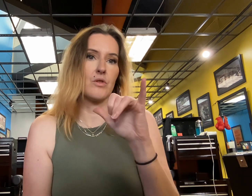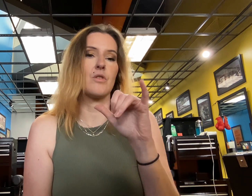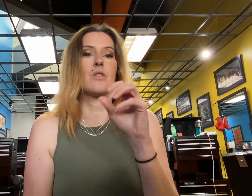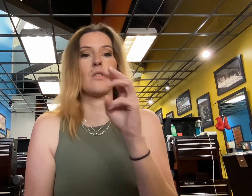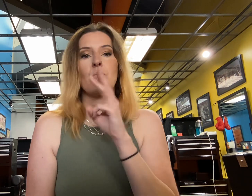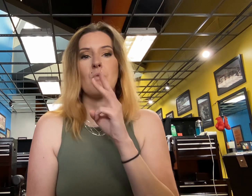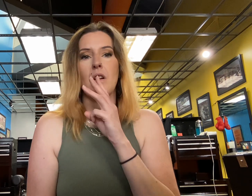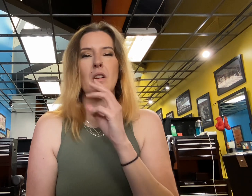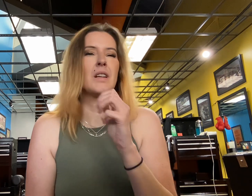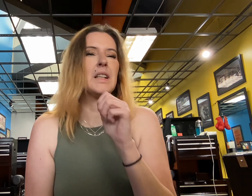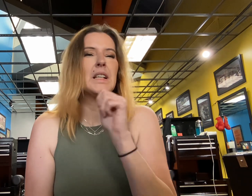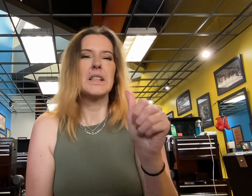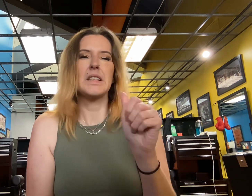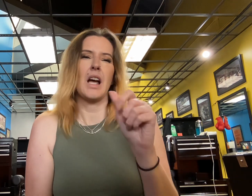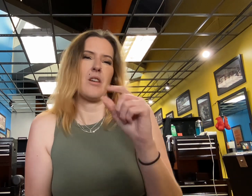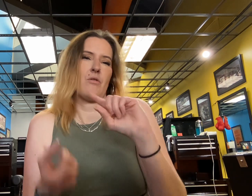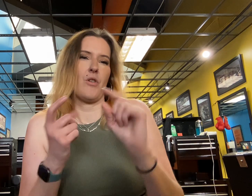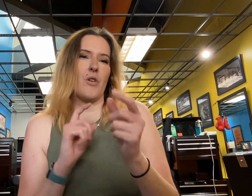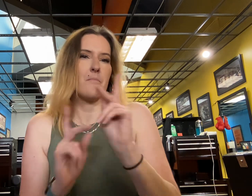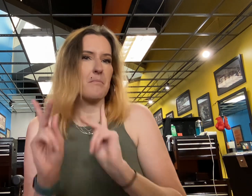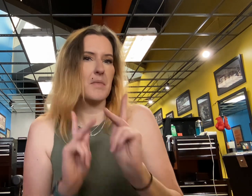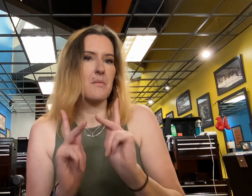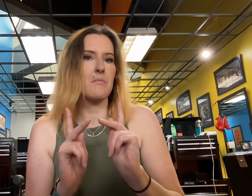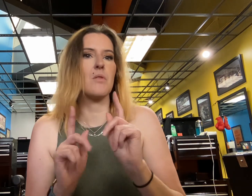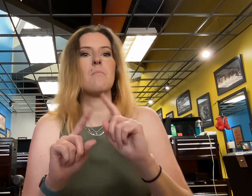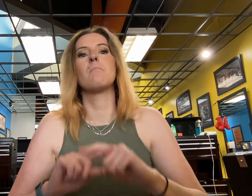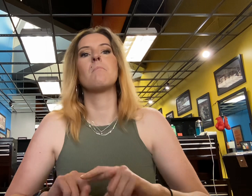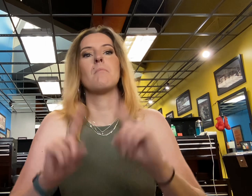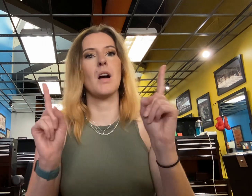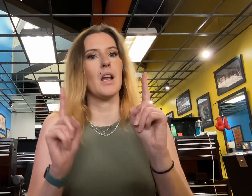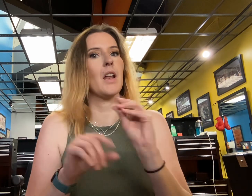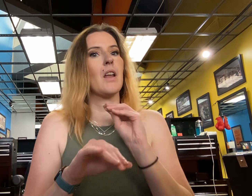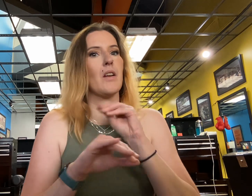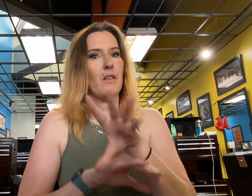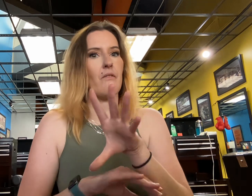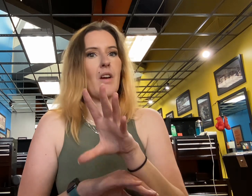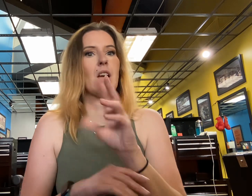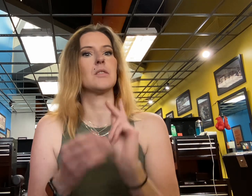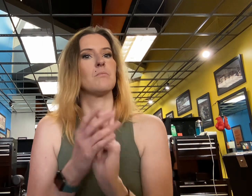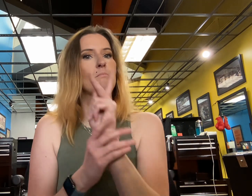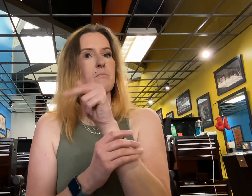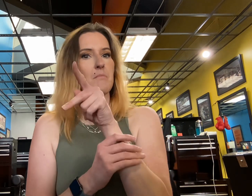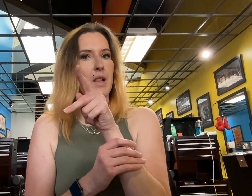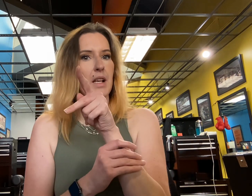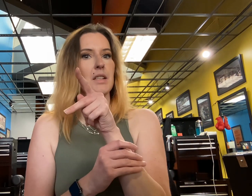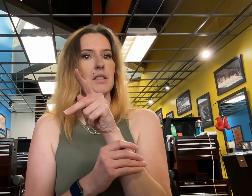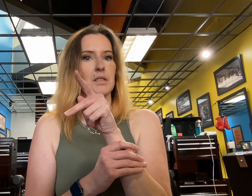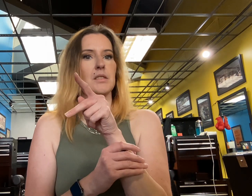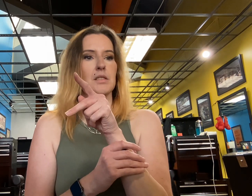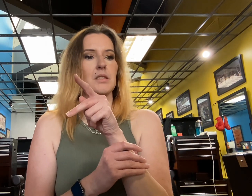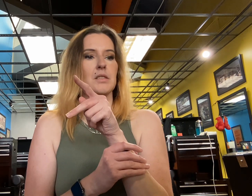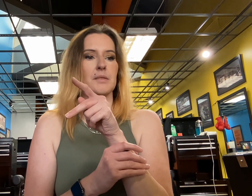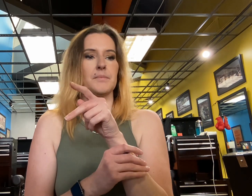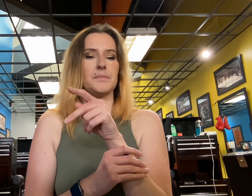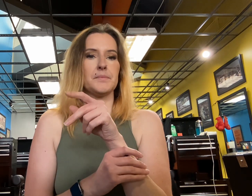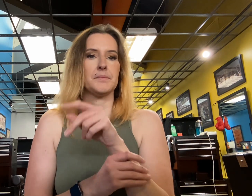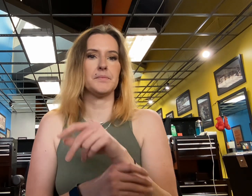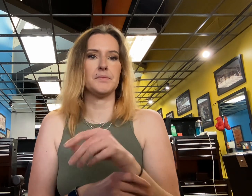survive. Fortunately, the worst case scenario didn't come true. Lanternflies haven't wiped out full forest. Instead, the